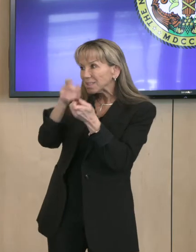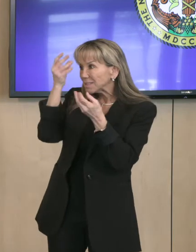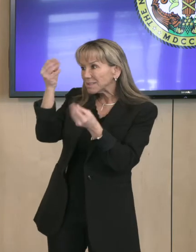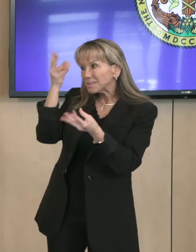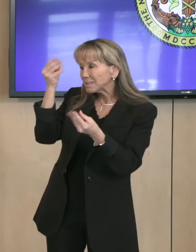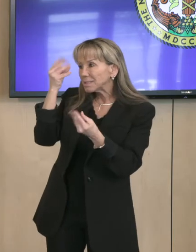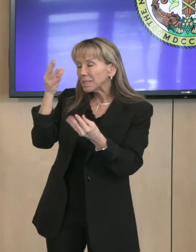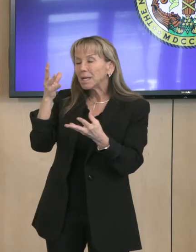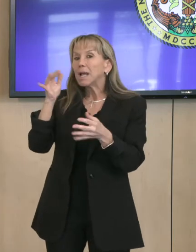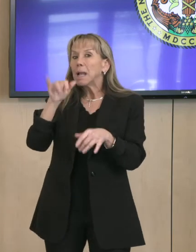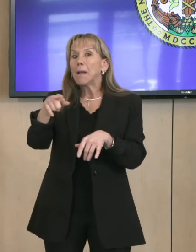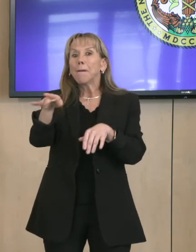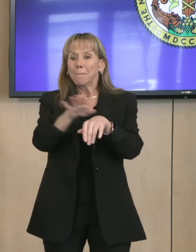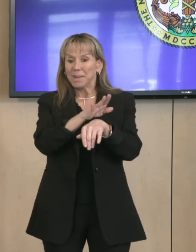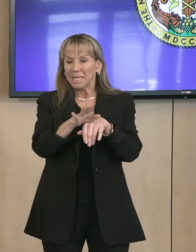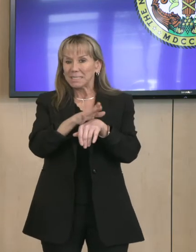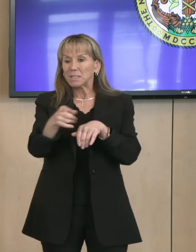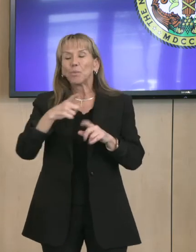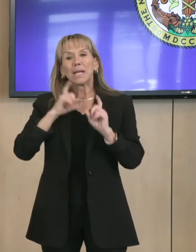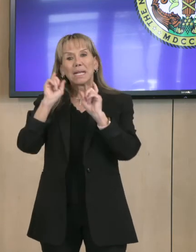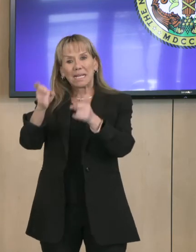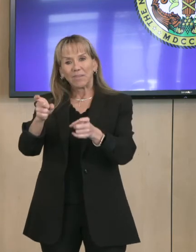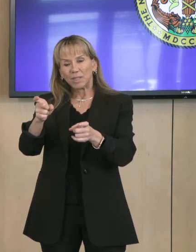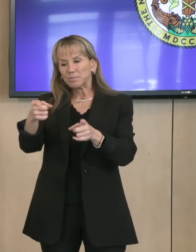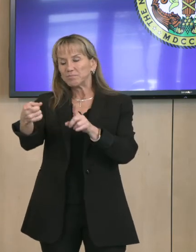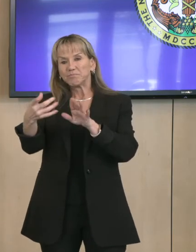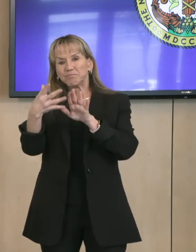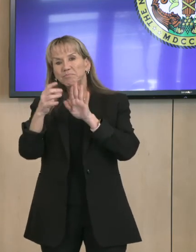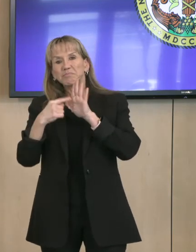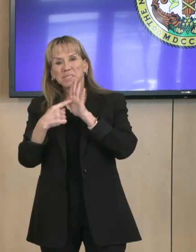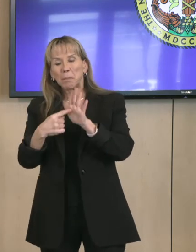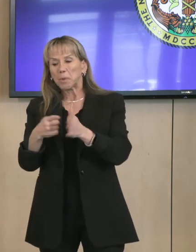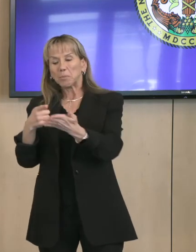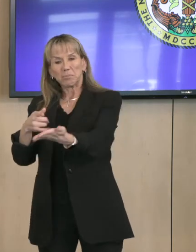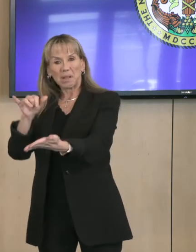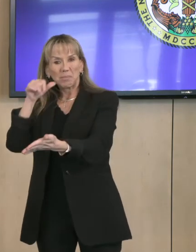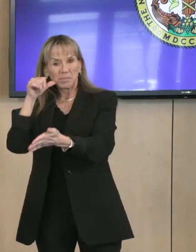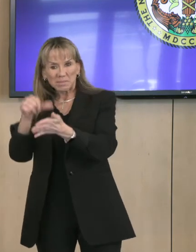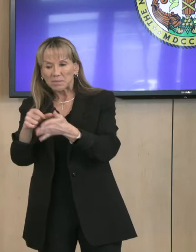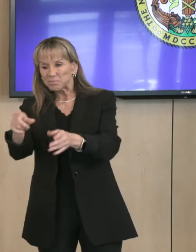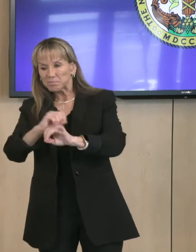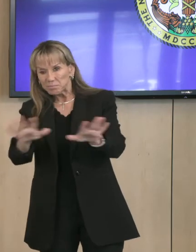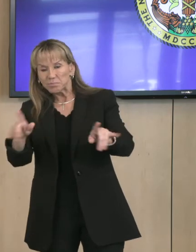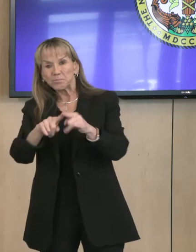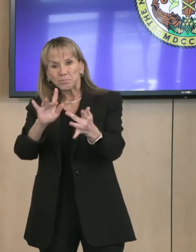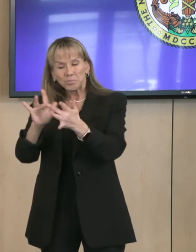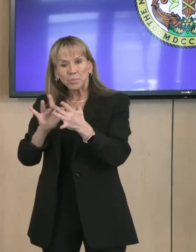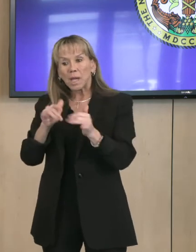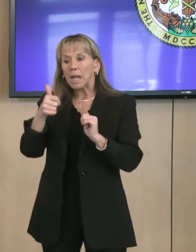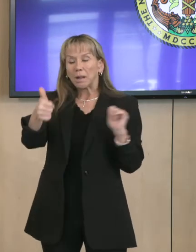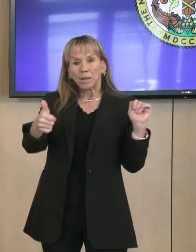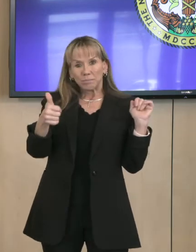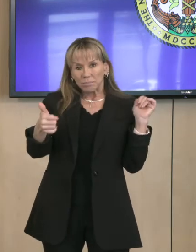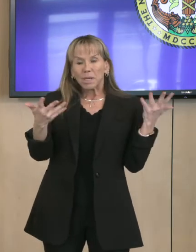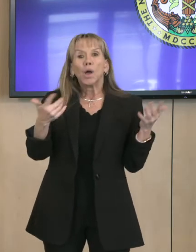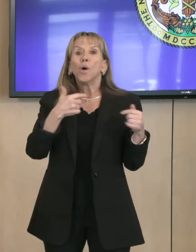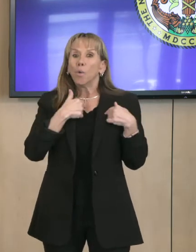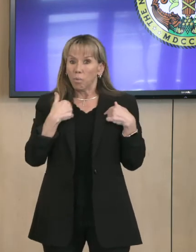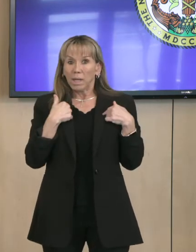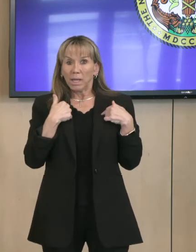We give businesses templates, and often businesses on their own will go ahead and release information to